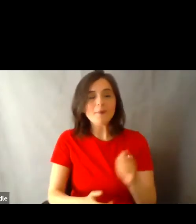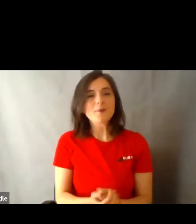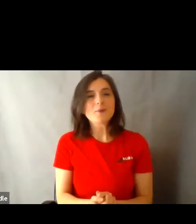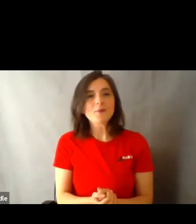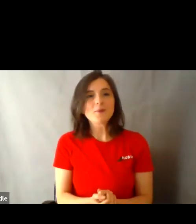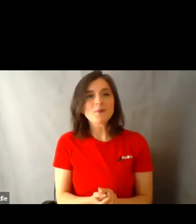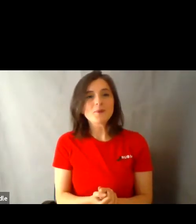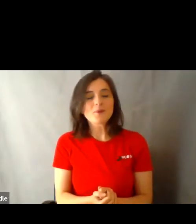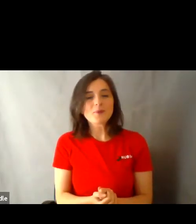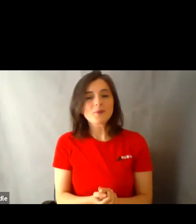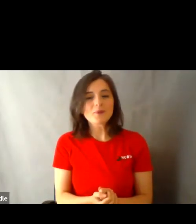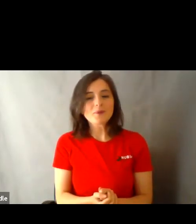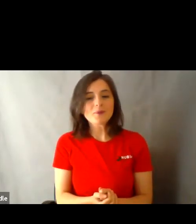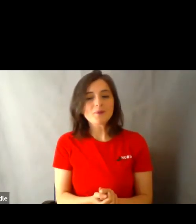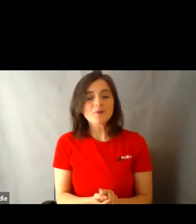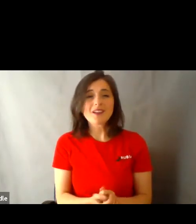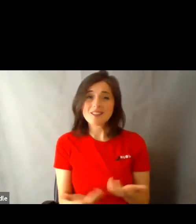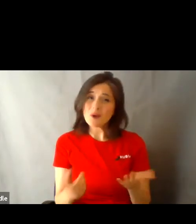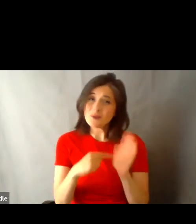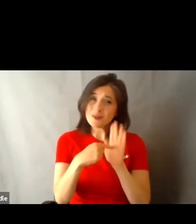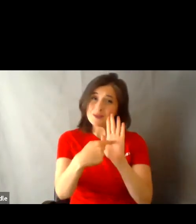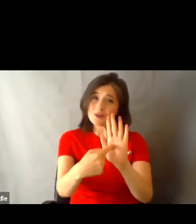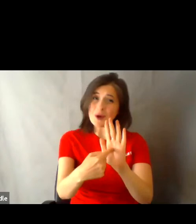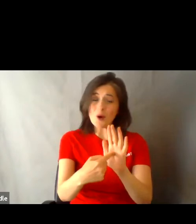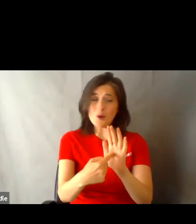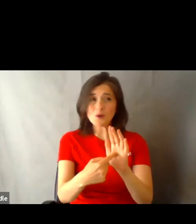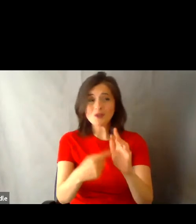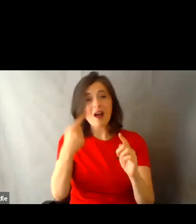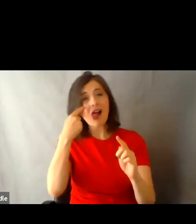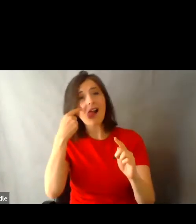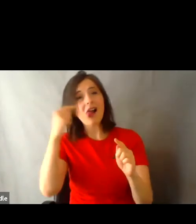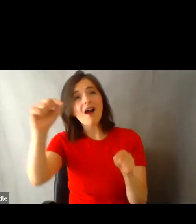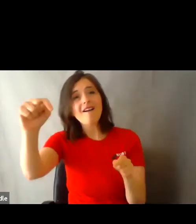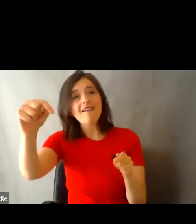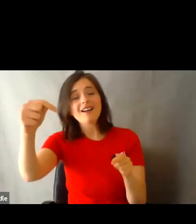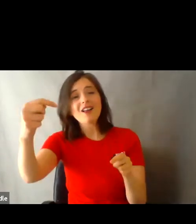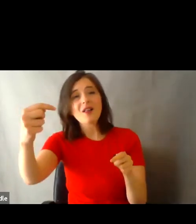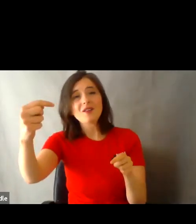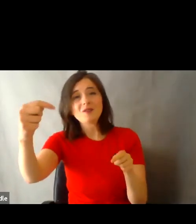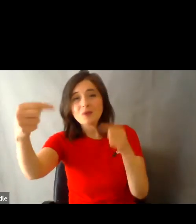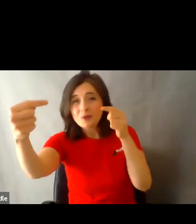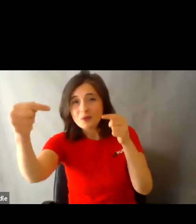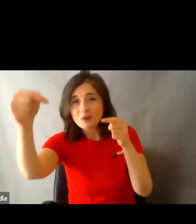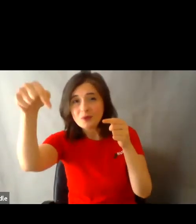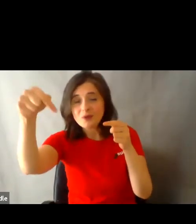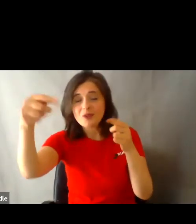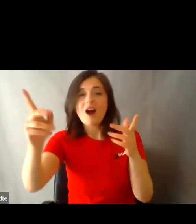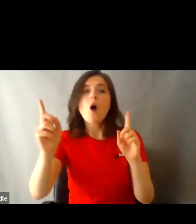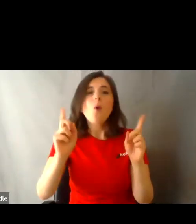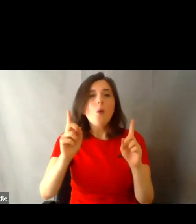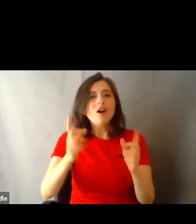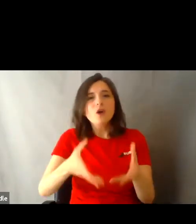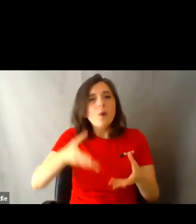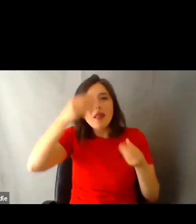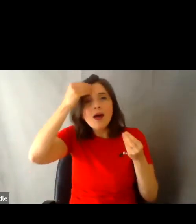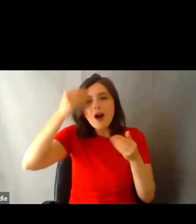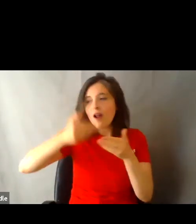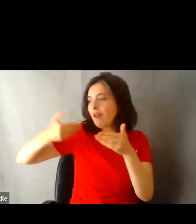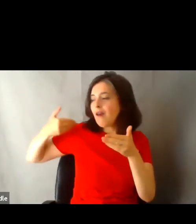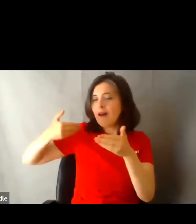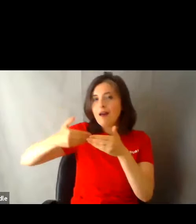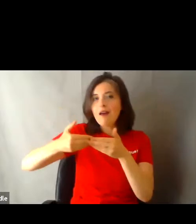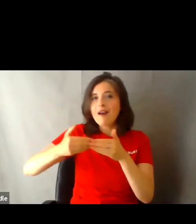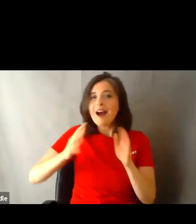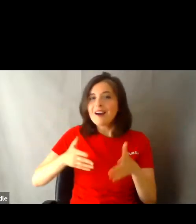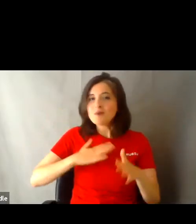I think that shows, really, in terms of the fight that we've got coming, the lesson that we can learn from this is that actually, if you're patient, if you do the hard